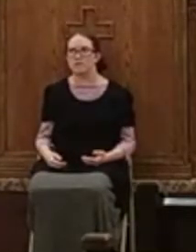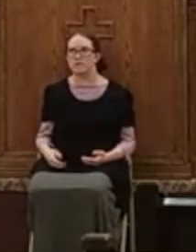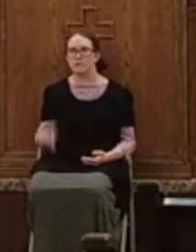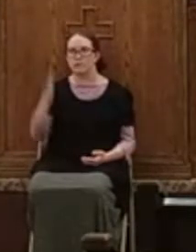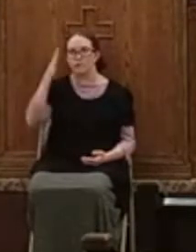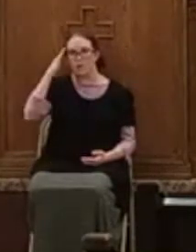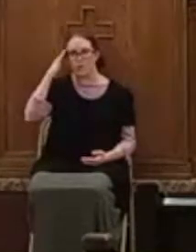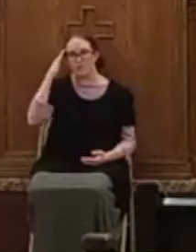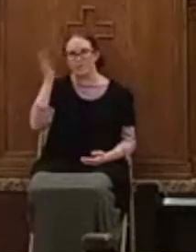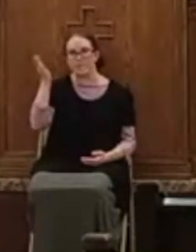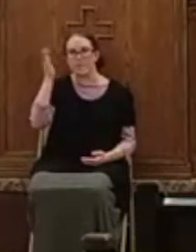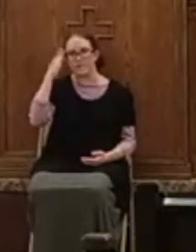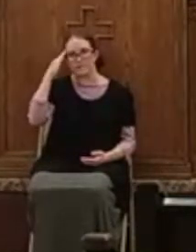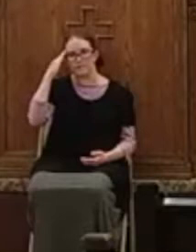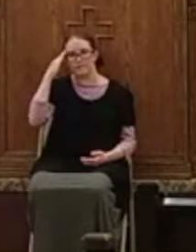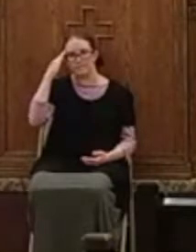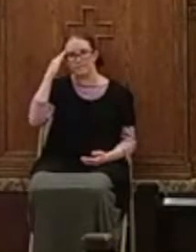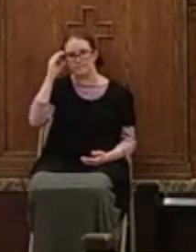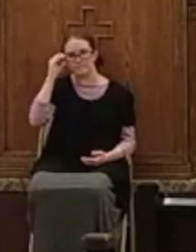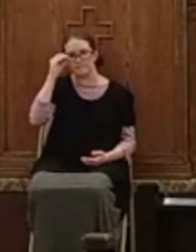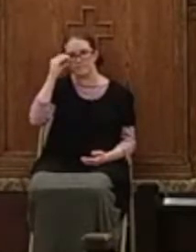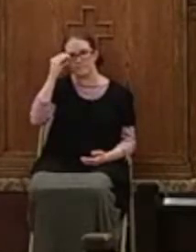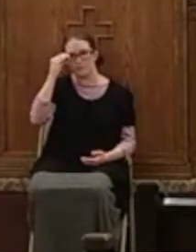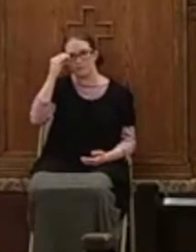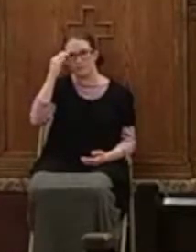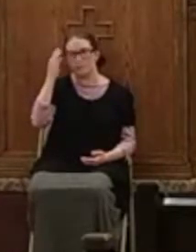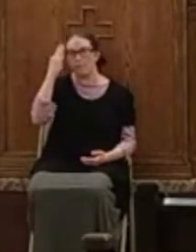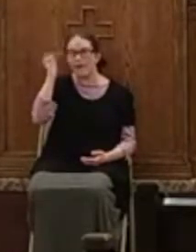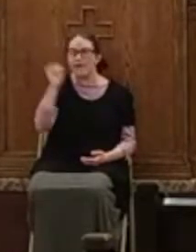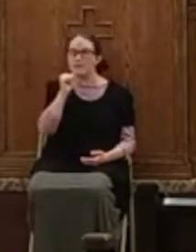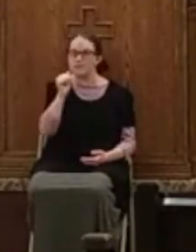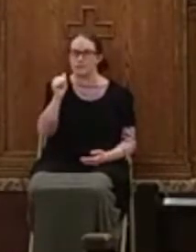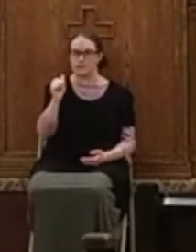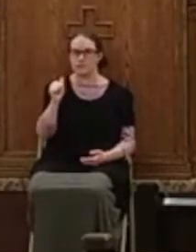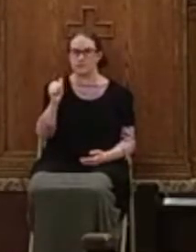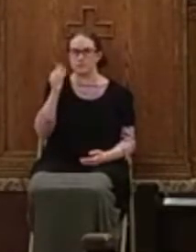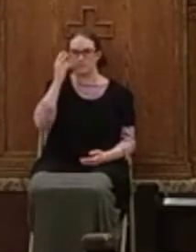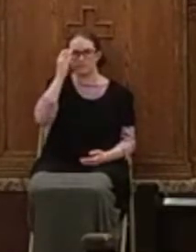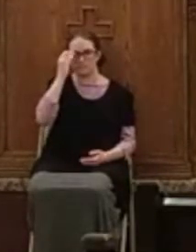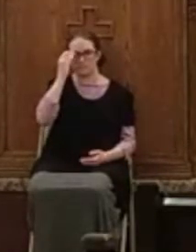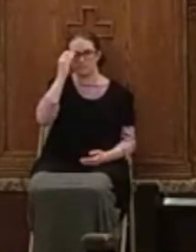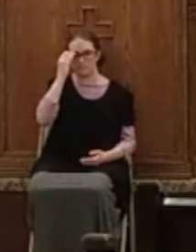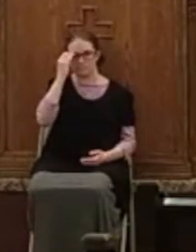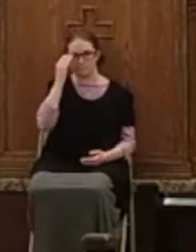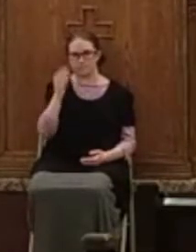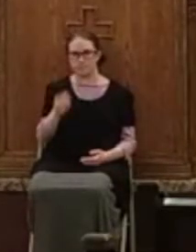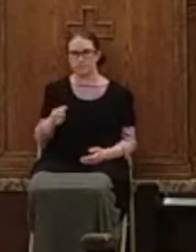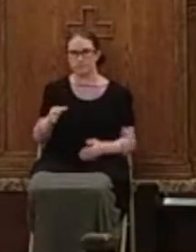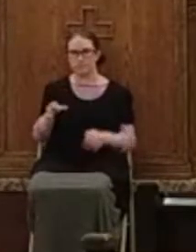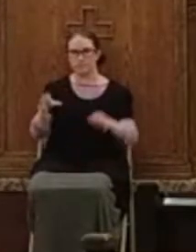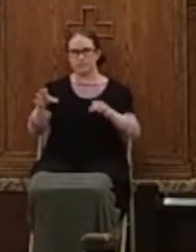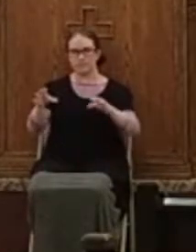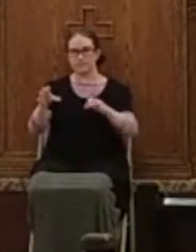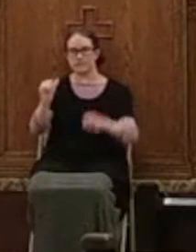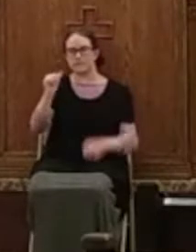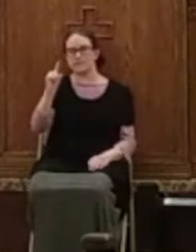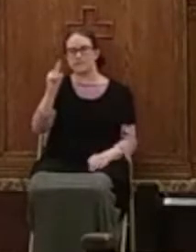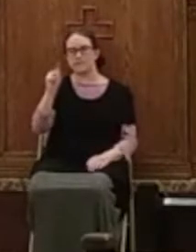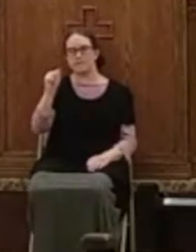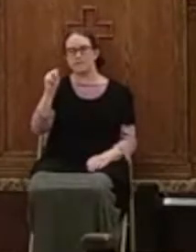Knowing what we know, why don't we go there? Take advantage of, if you